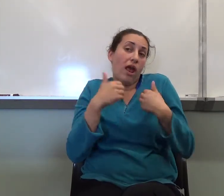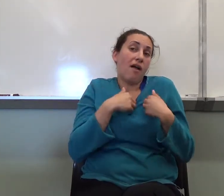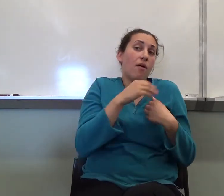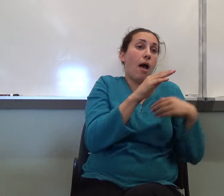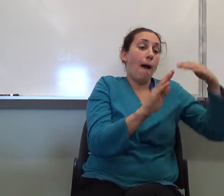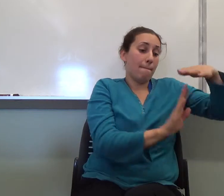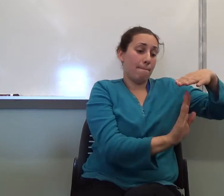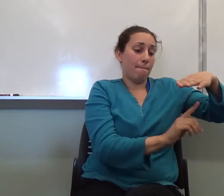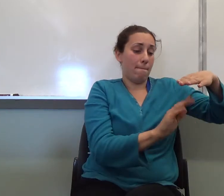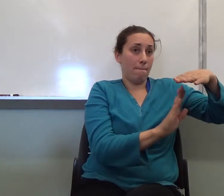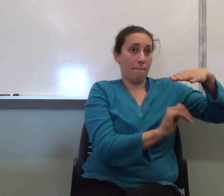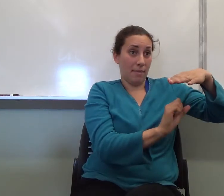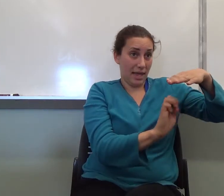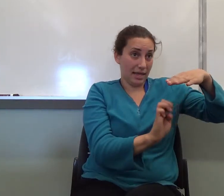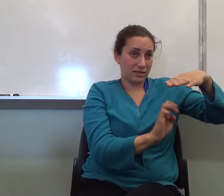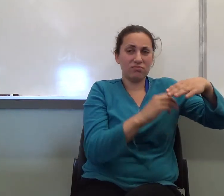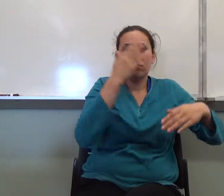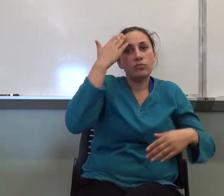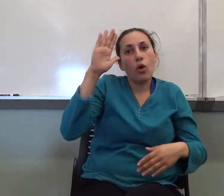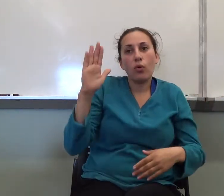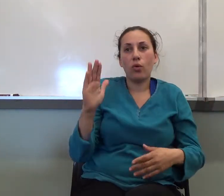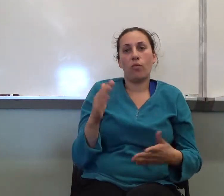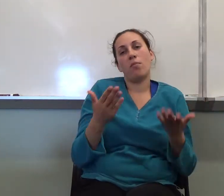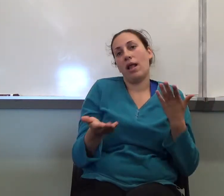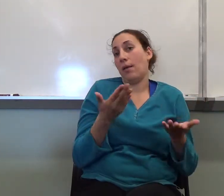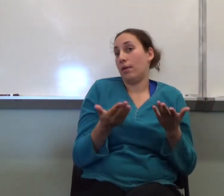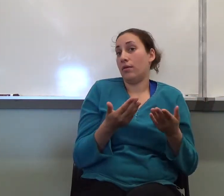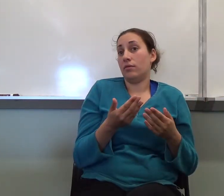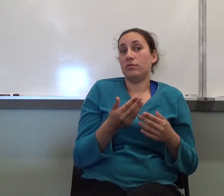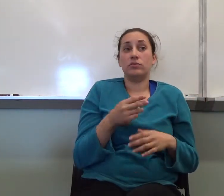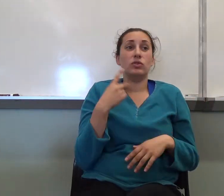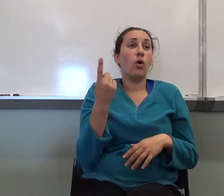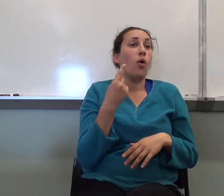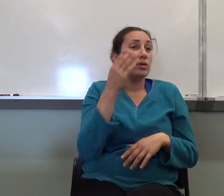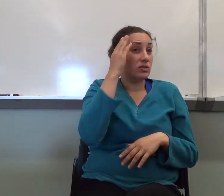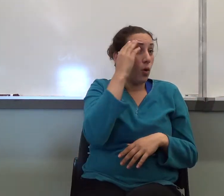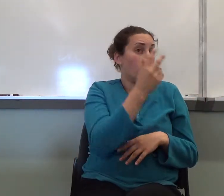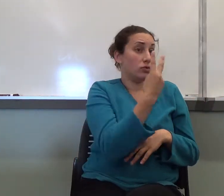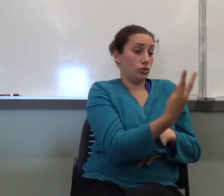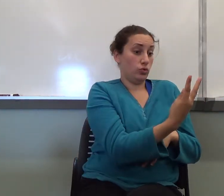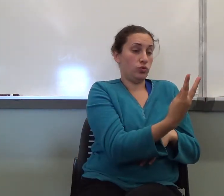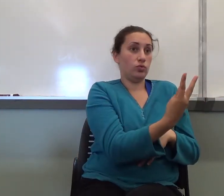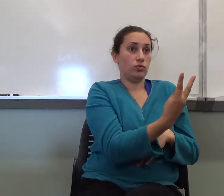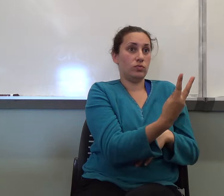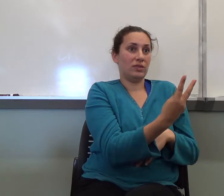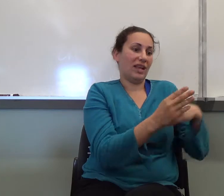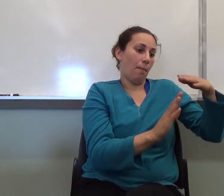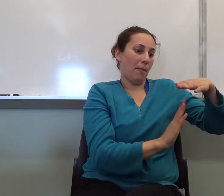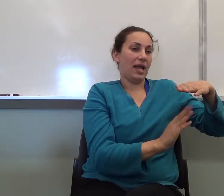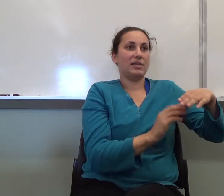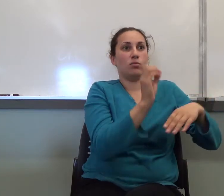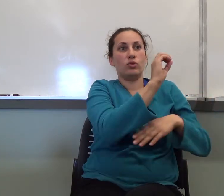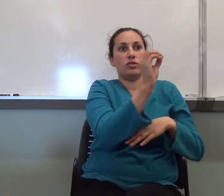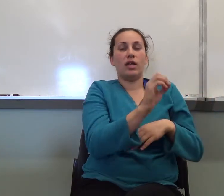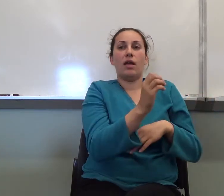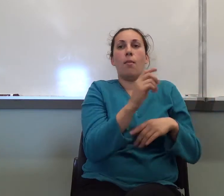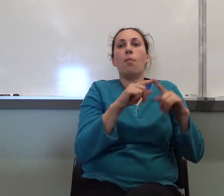unknown. In other words, you'll always know two, but you're looking for the third one. So let's look at some variations on this where we can